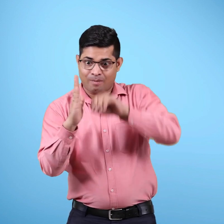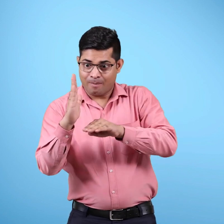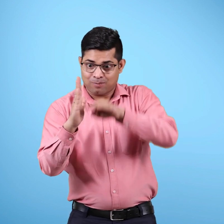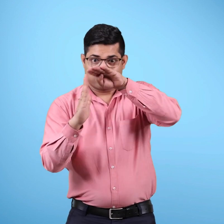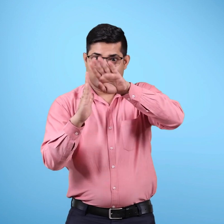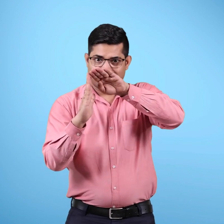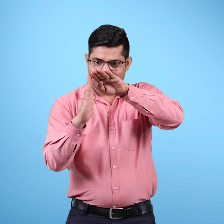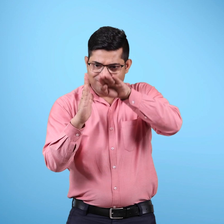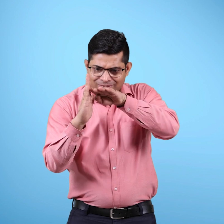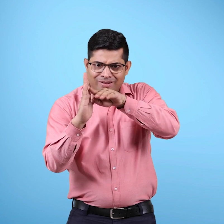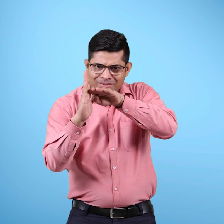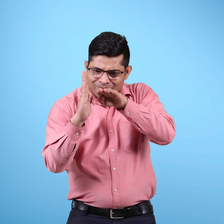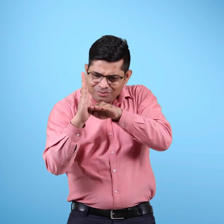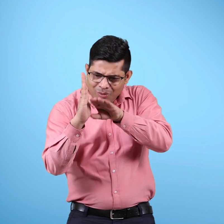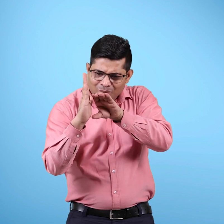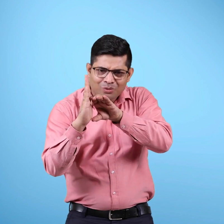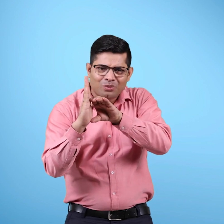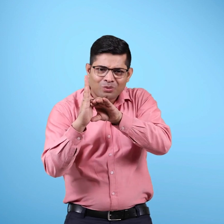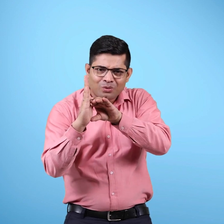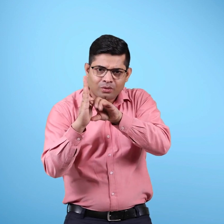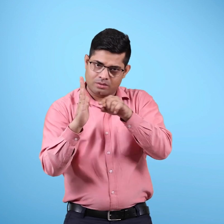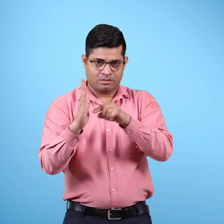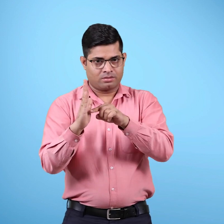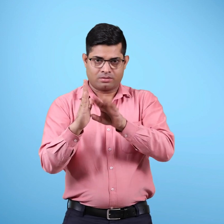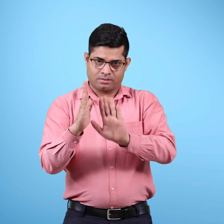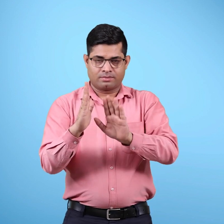Pour water to fill 1/3 of the glass.